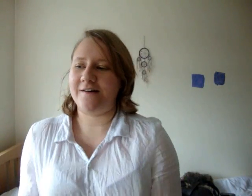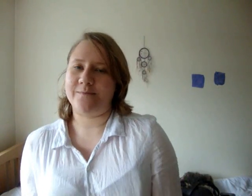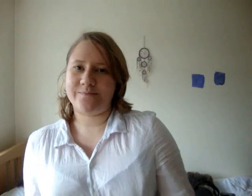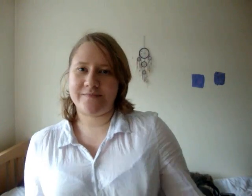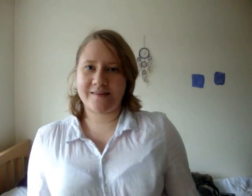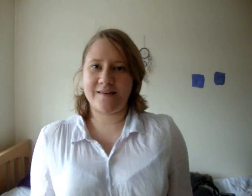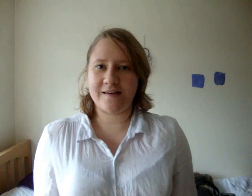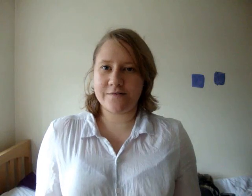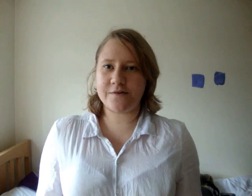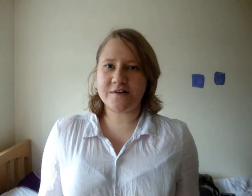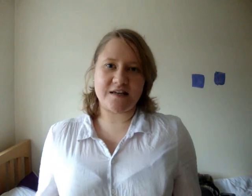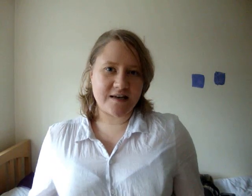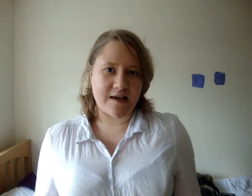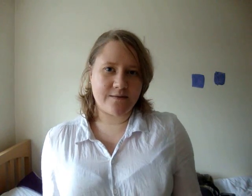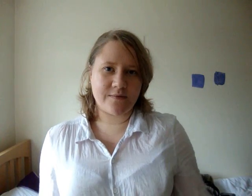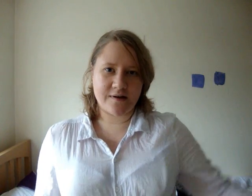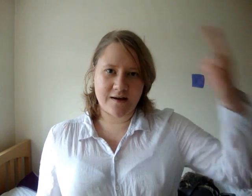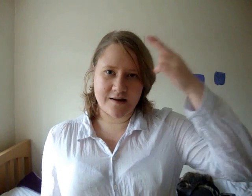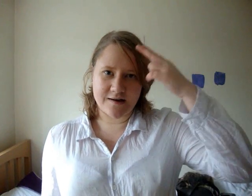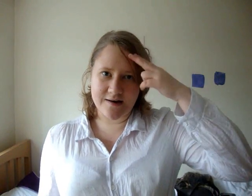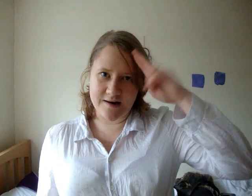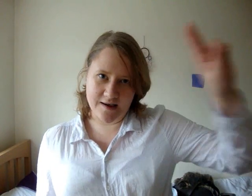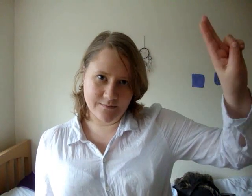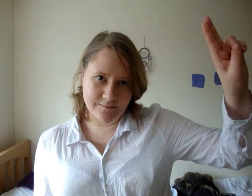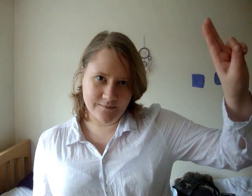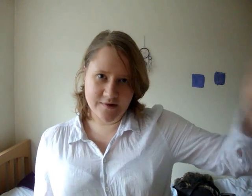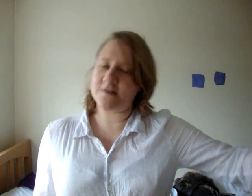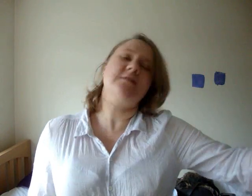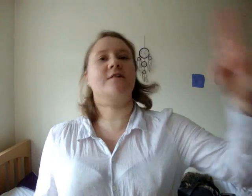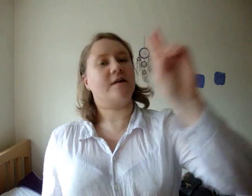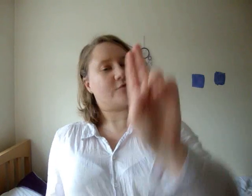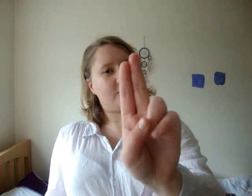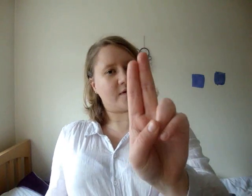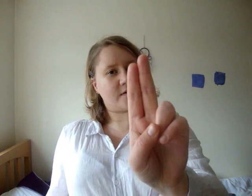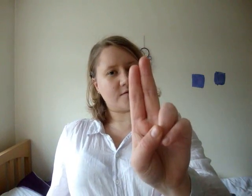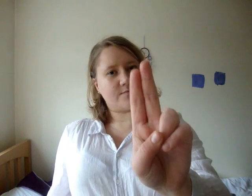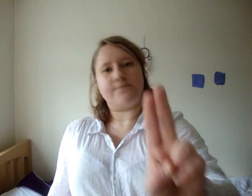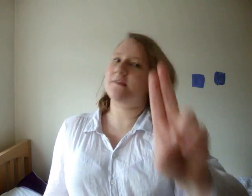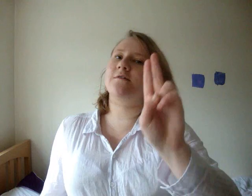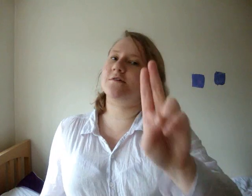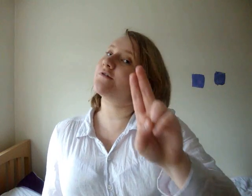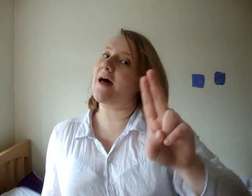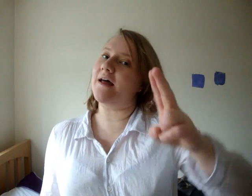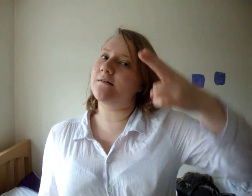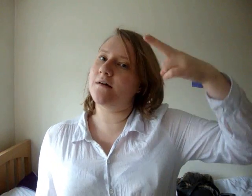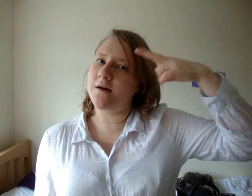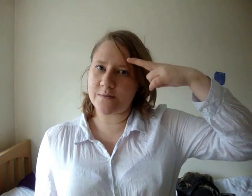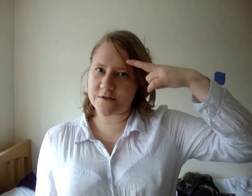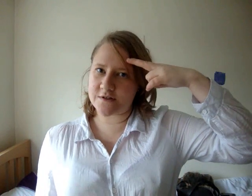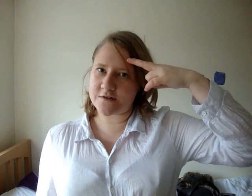Right. If you want to say name, name. So you get your two fingers that you would do for N, put to your